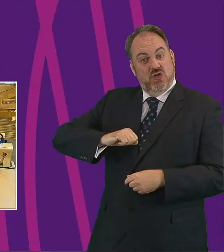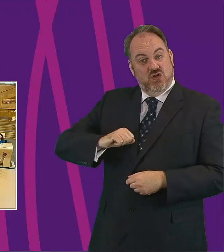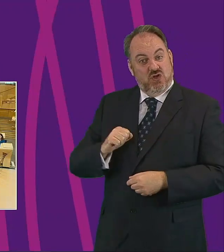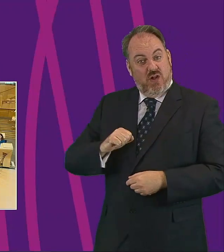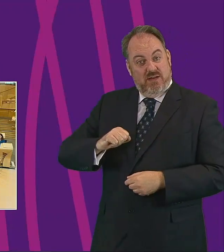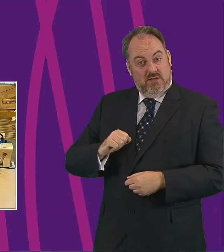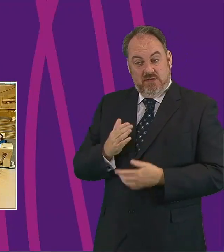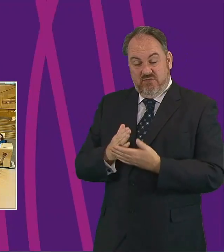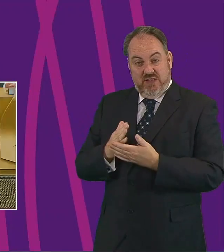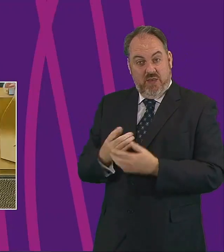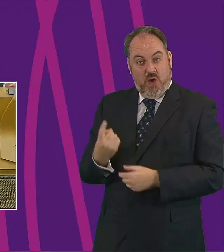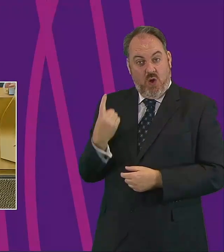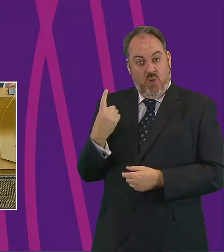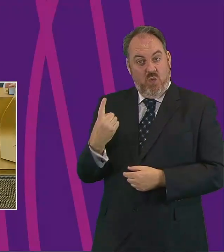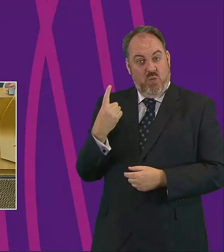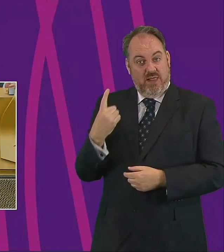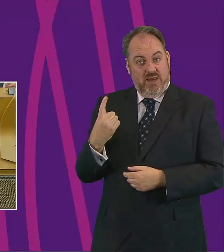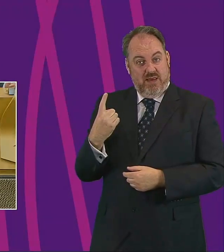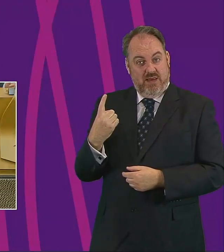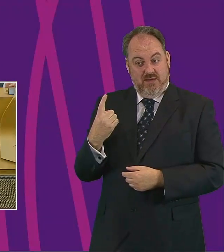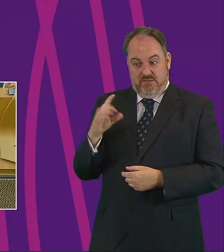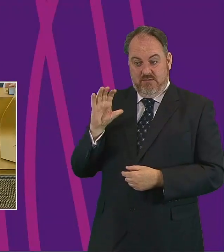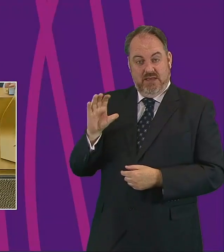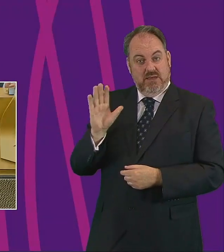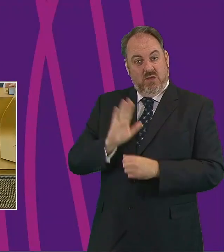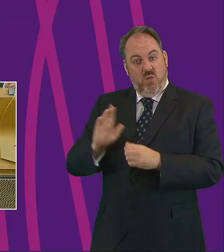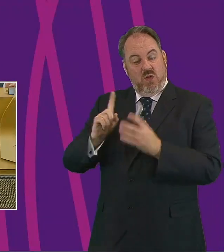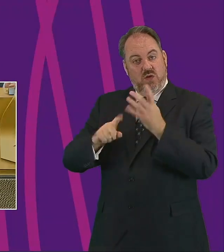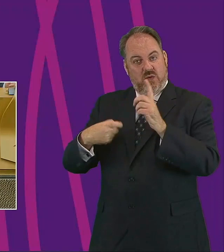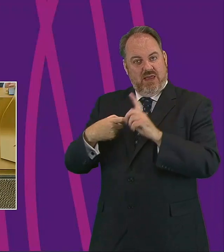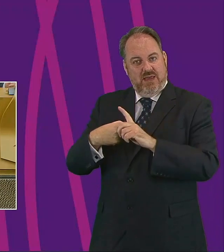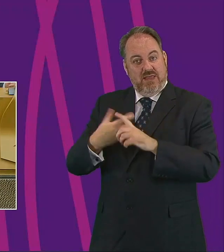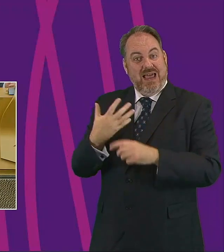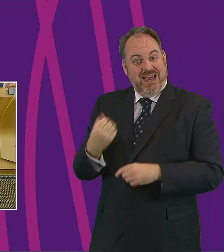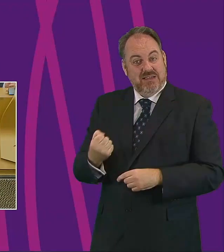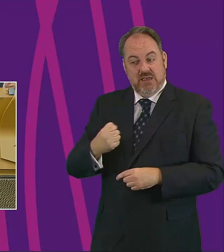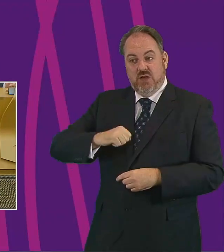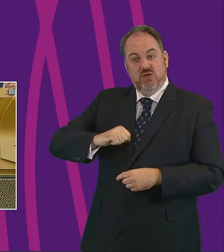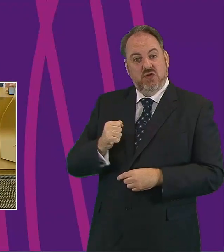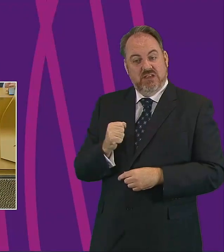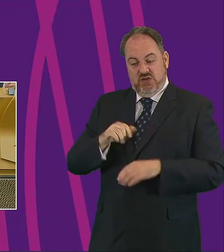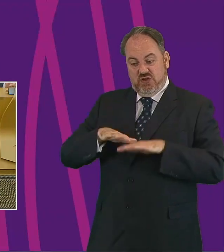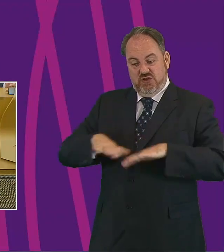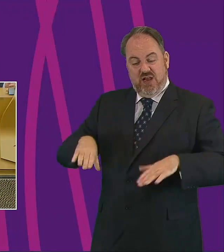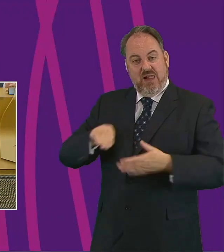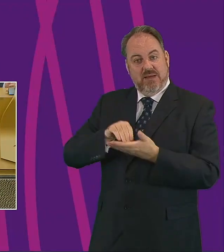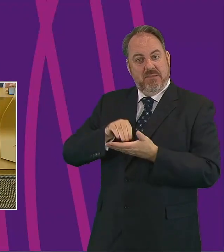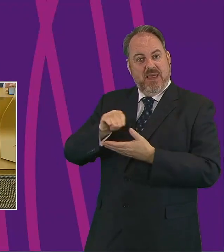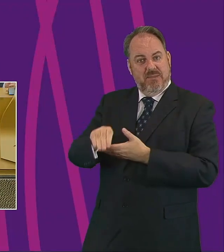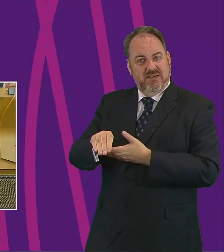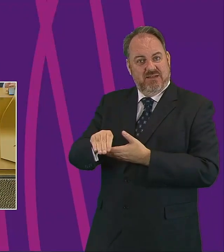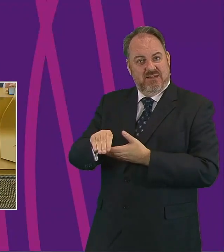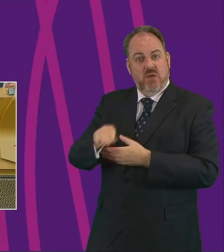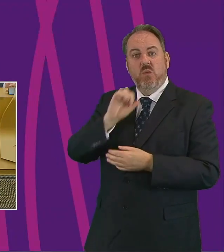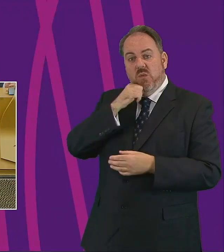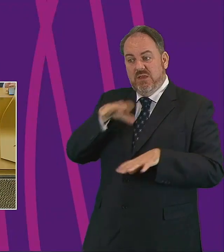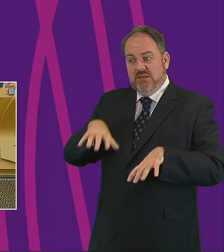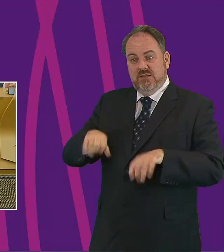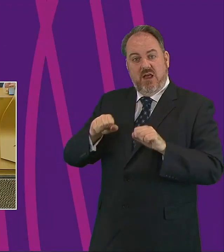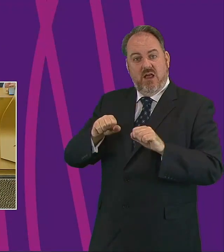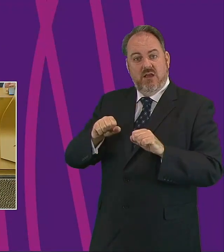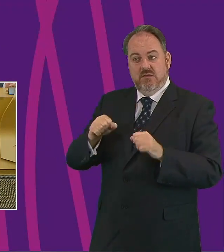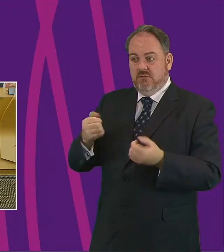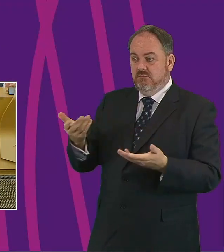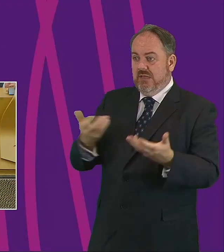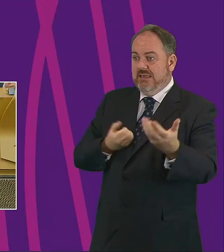country in the UK that has a Scottish child payment. We will start to take applications for that